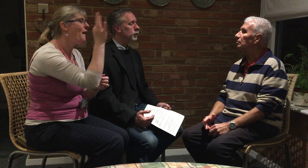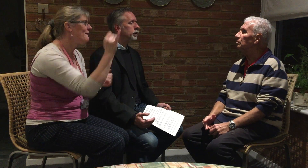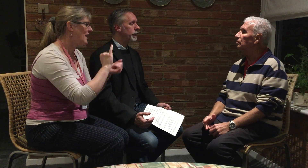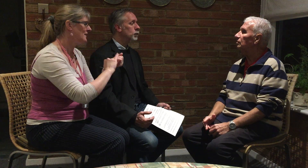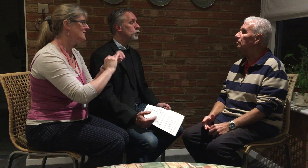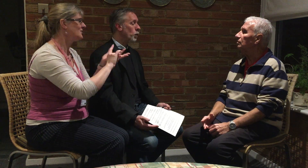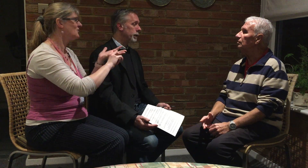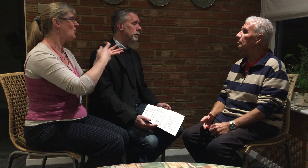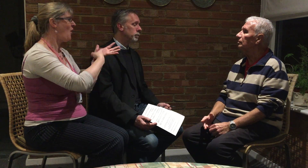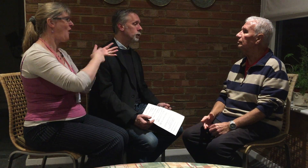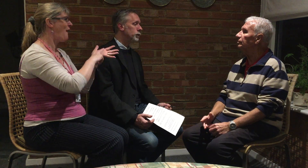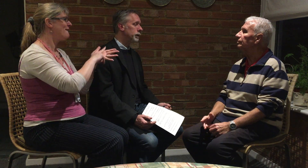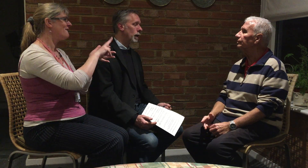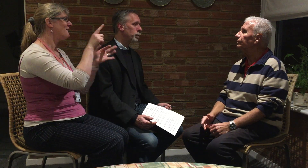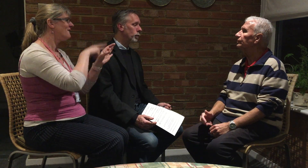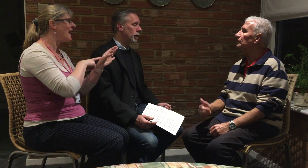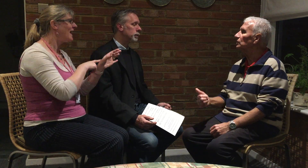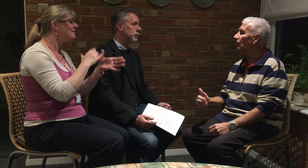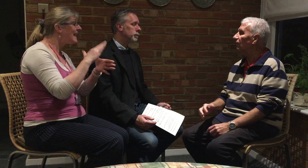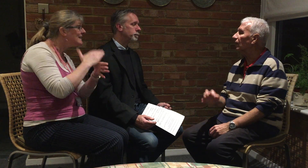they enjoyed using that product.